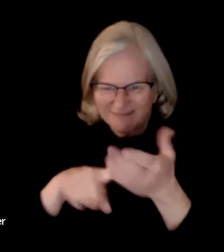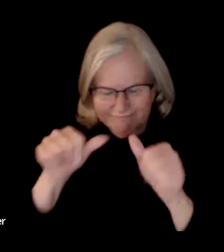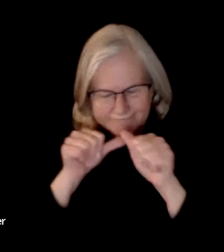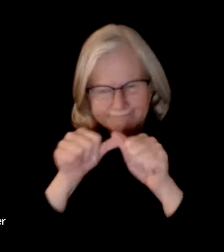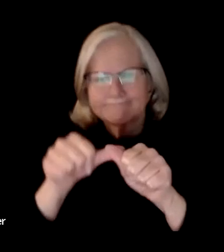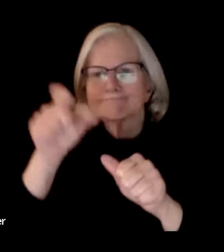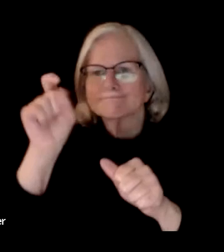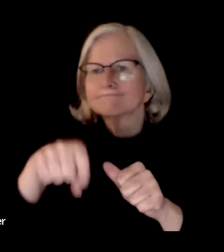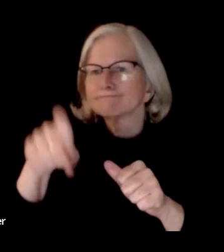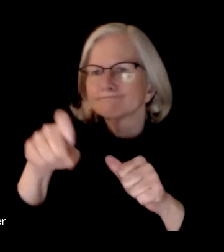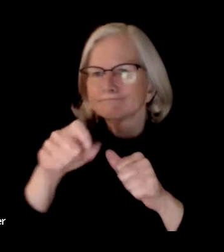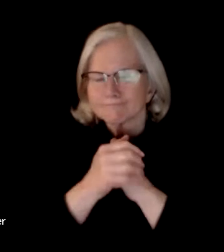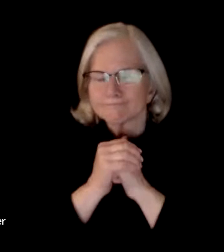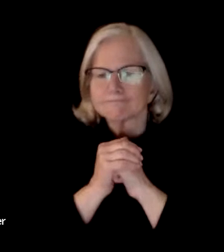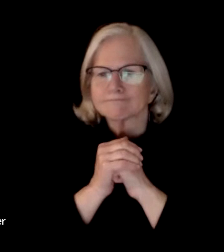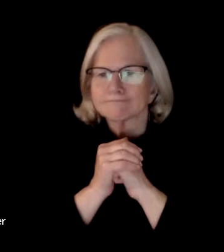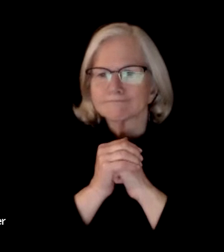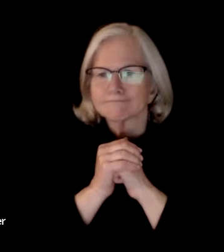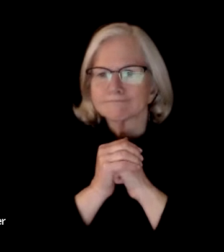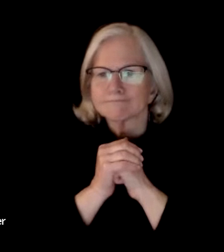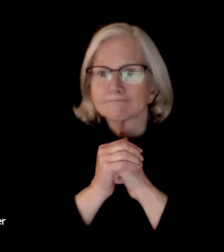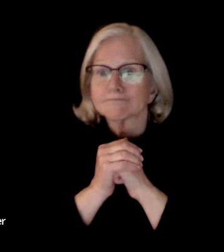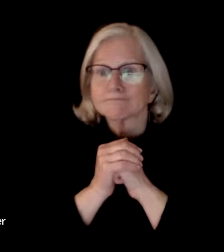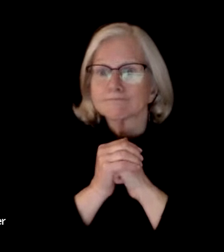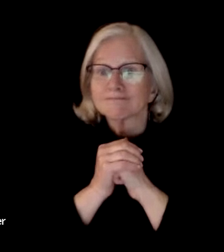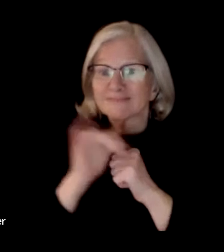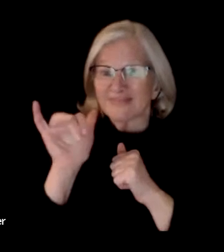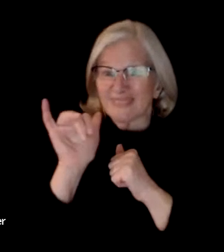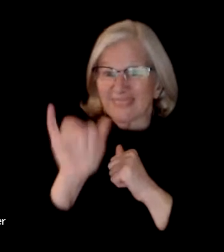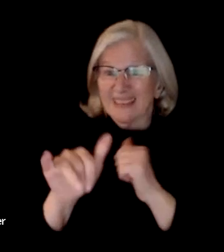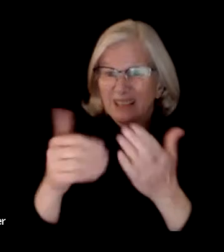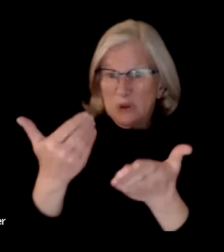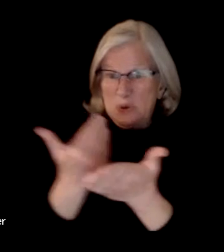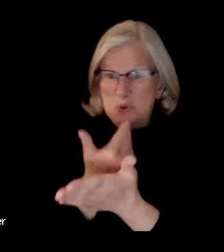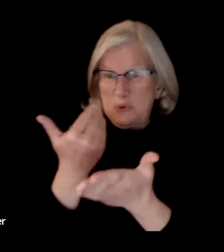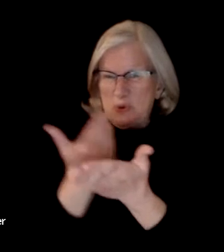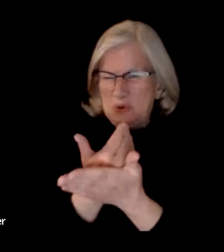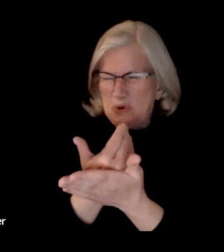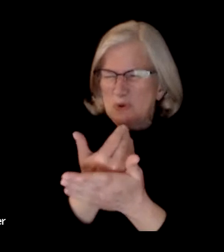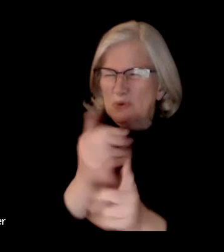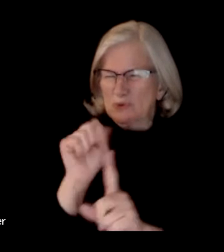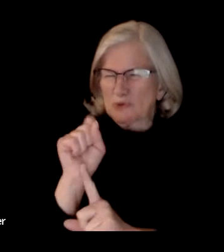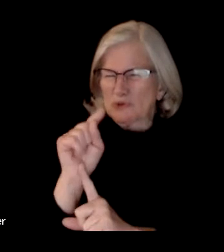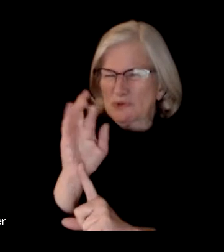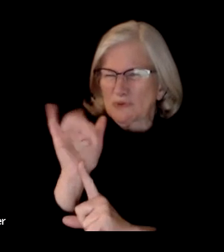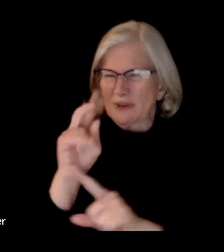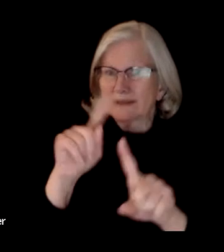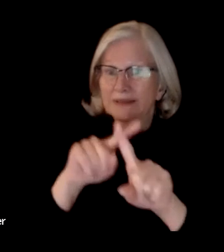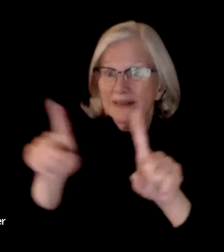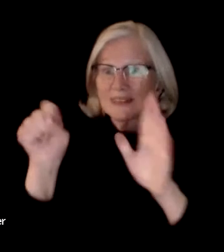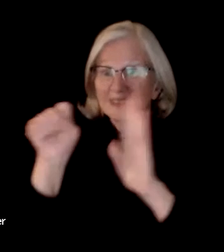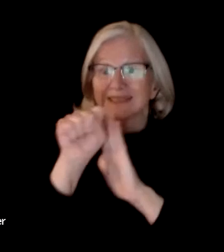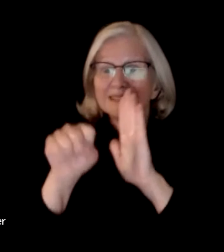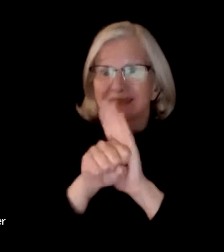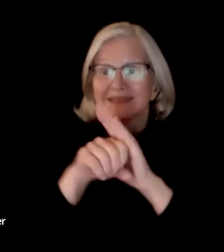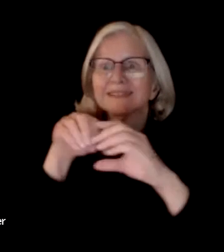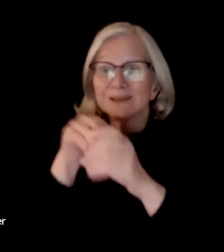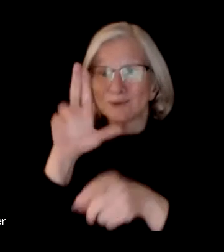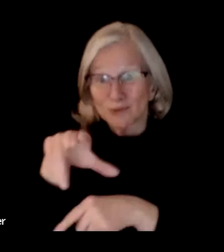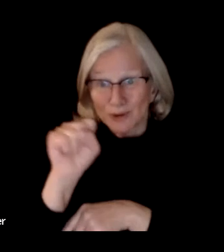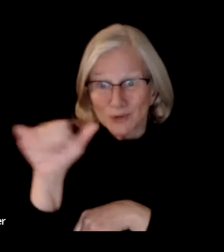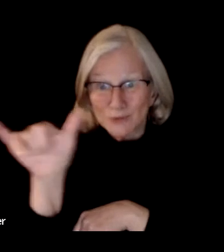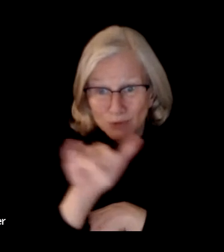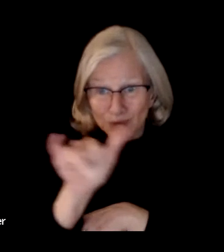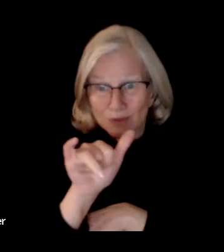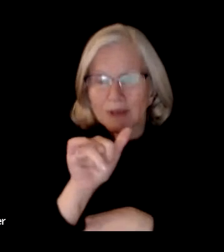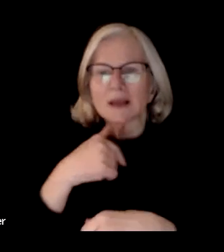It's important to note that this variant strain of the virus has been found in other states in the US, so we expected that at some point we would